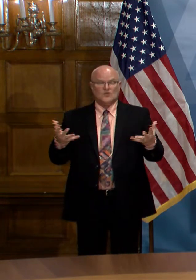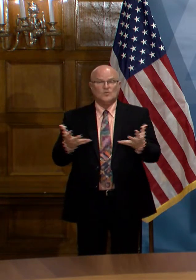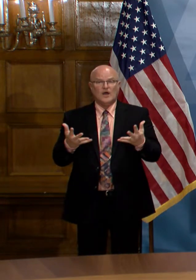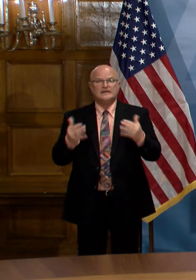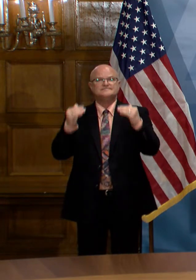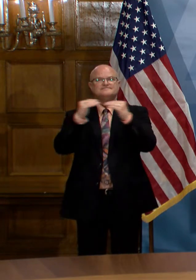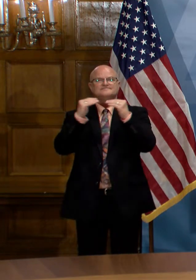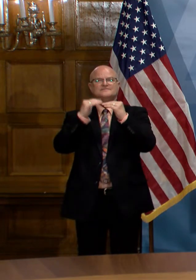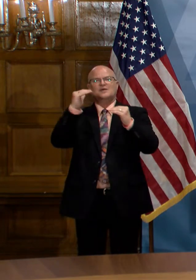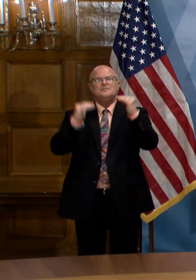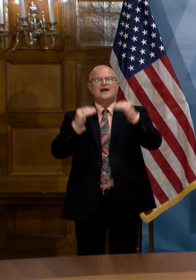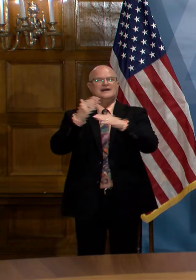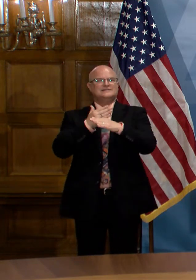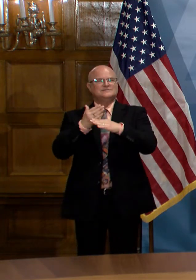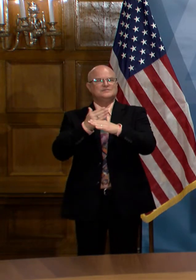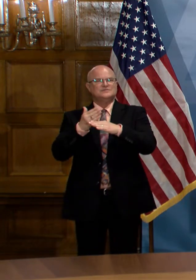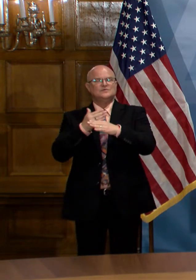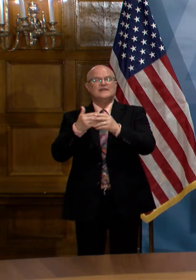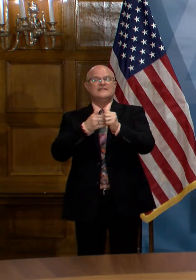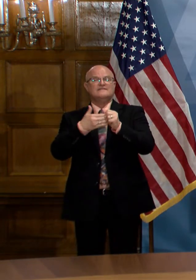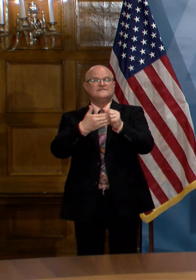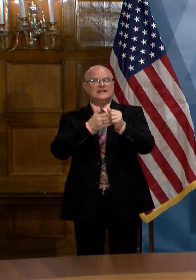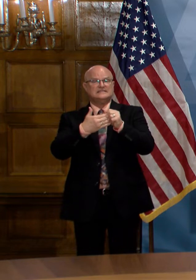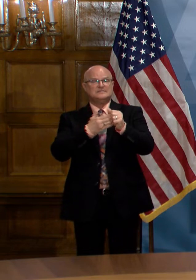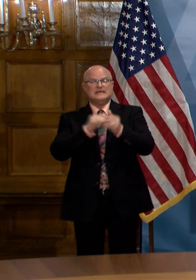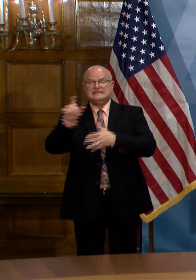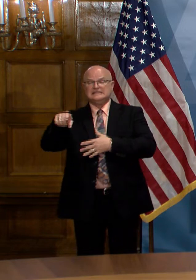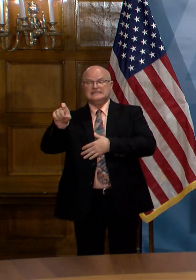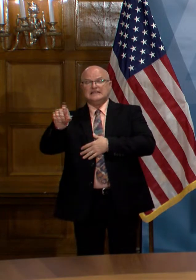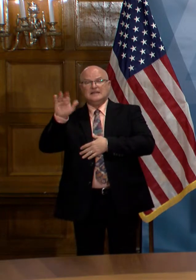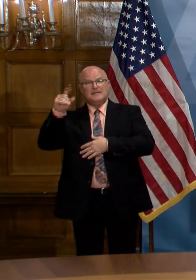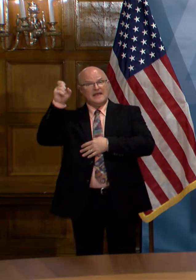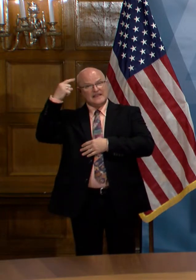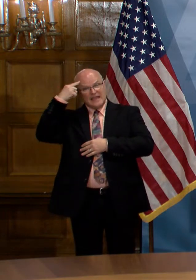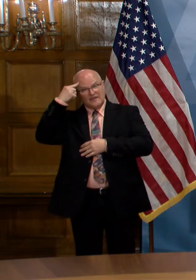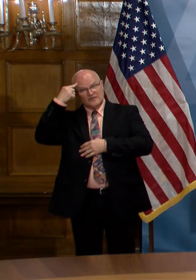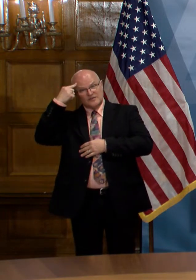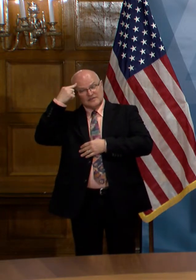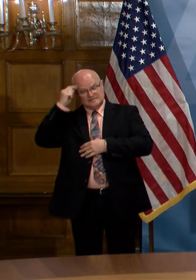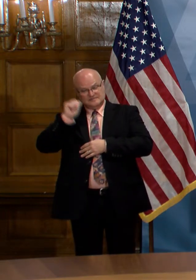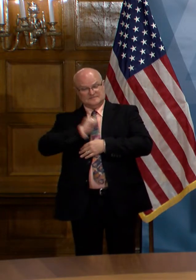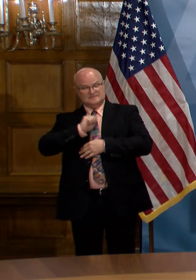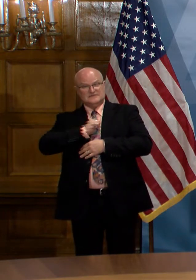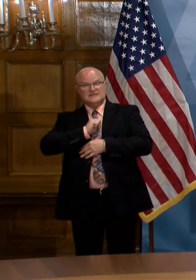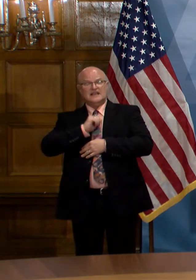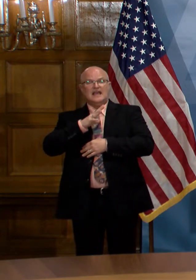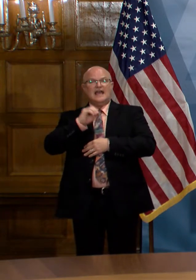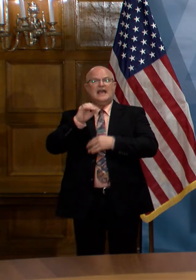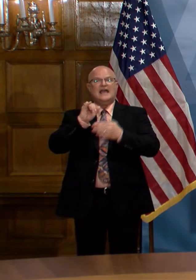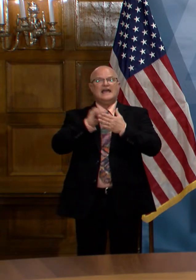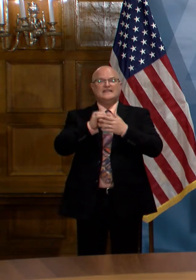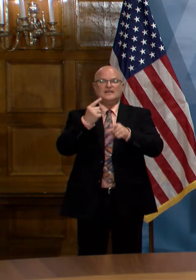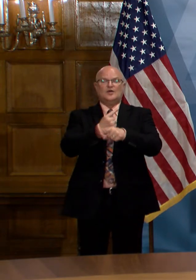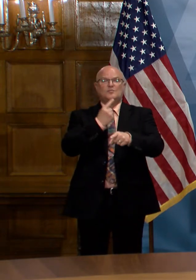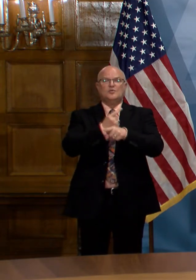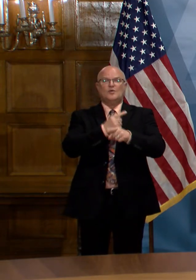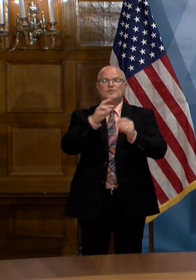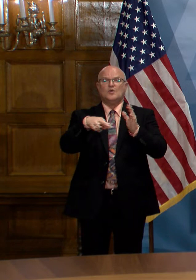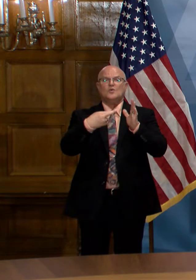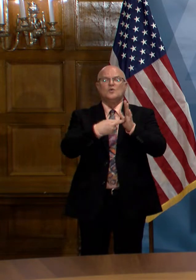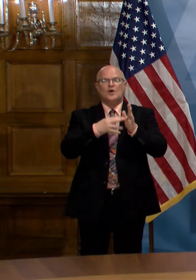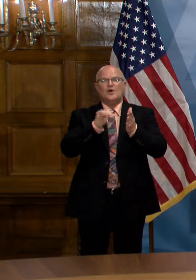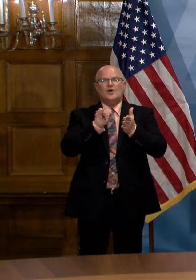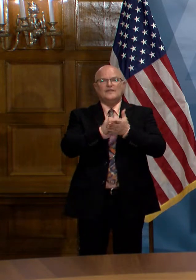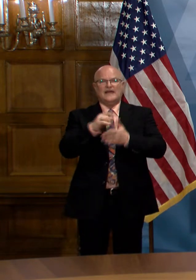fair balance between the flexibility that's needed by the governor and the appropriate role